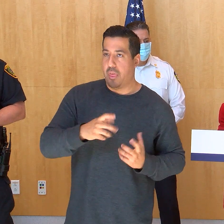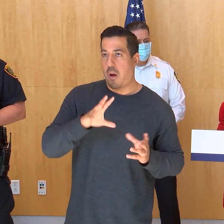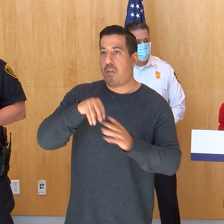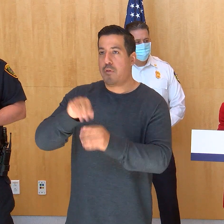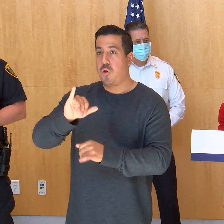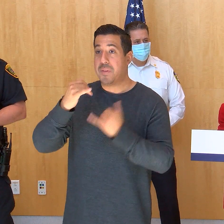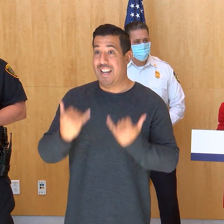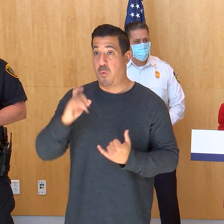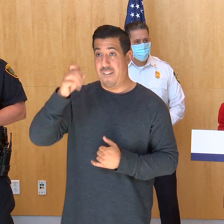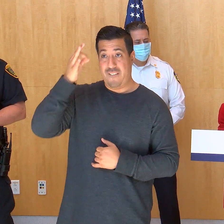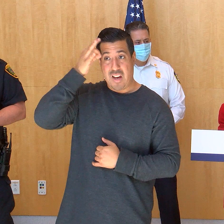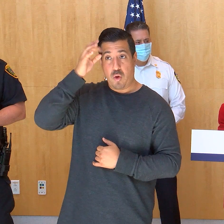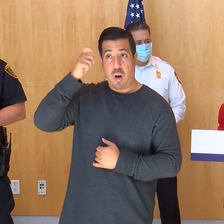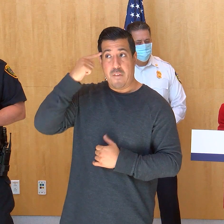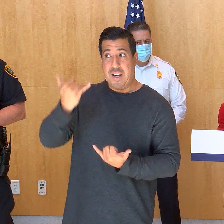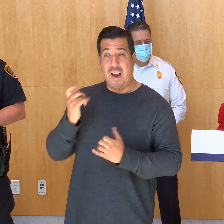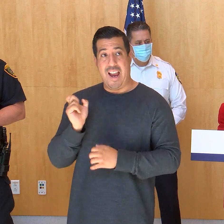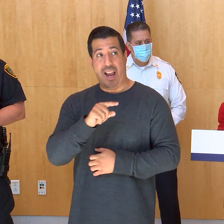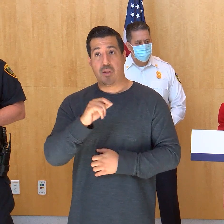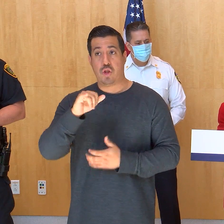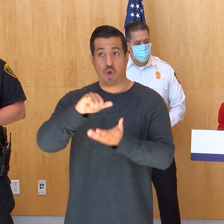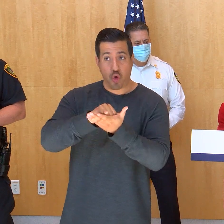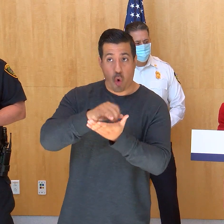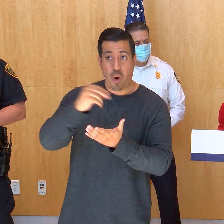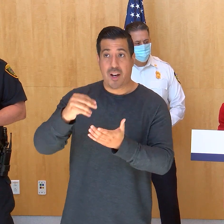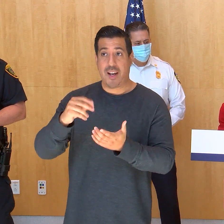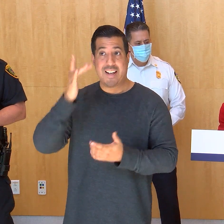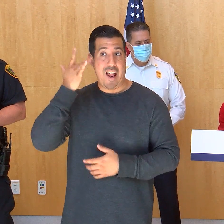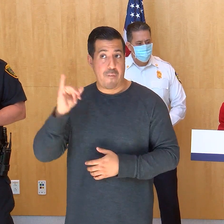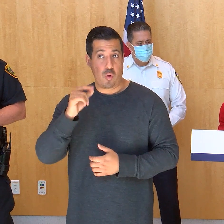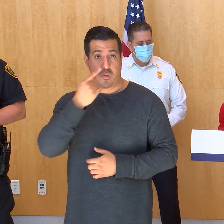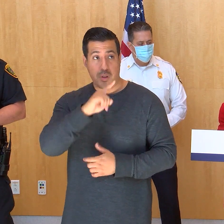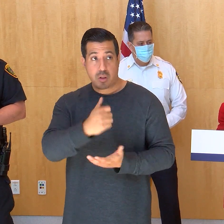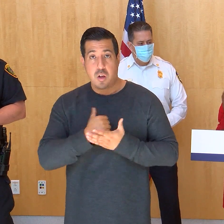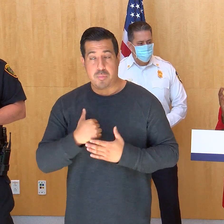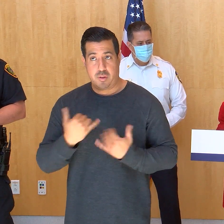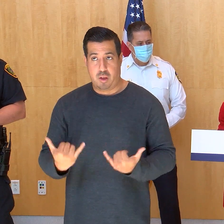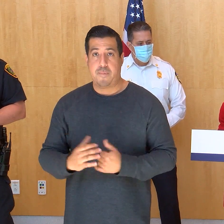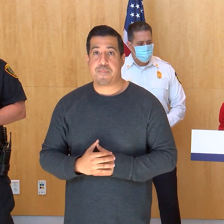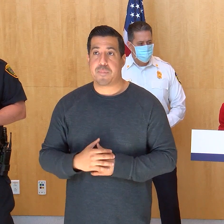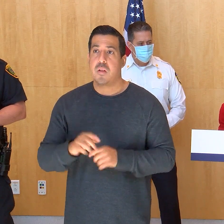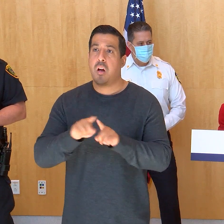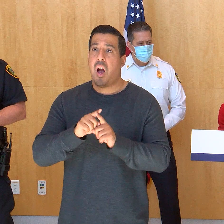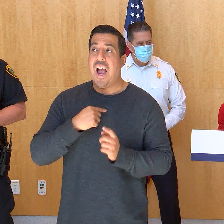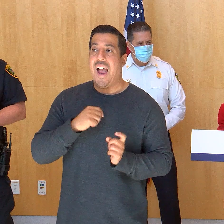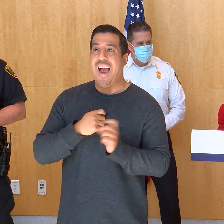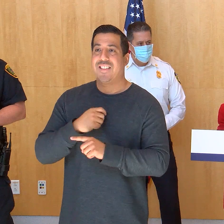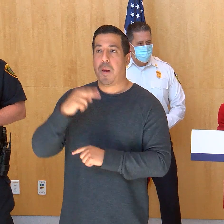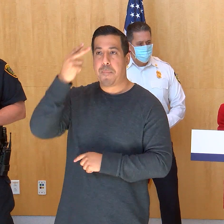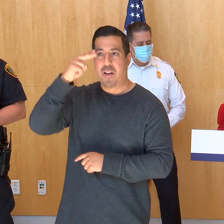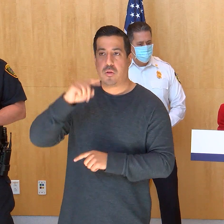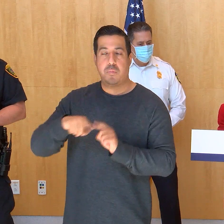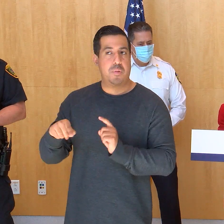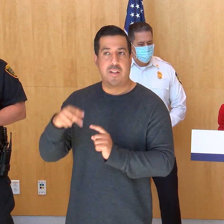is now asking New York and California if they can help us. I even asked Mexico, but Mexico is